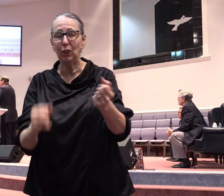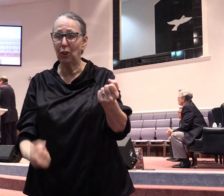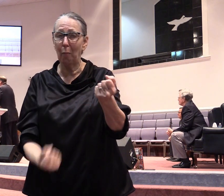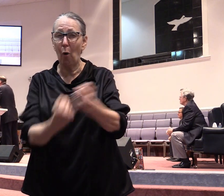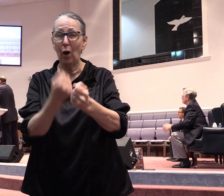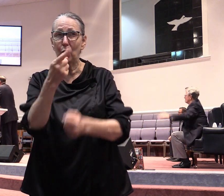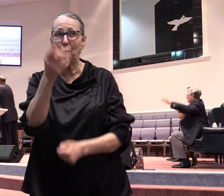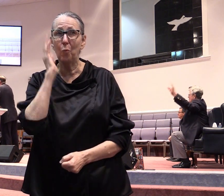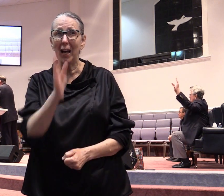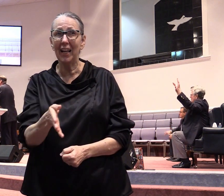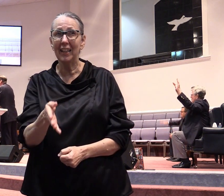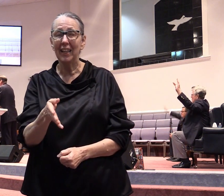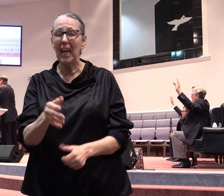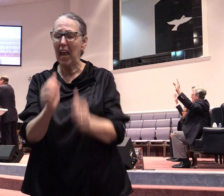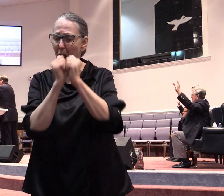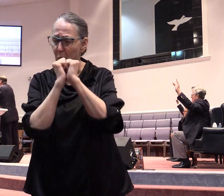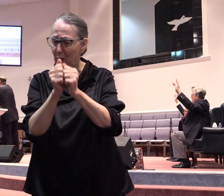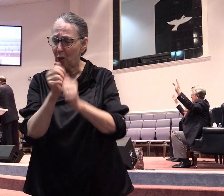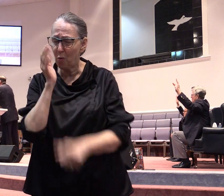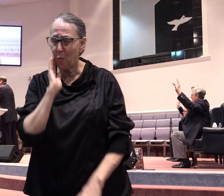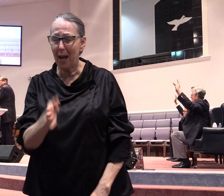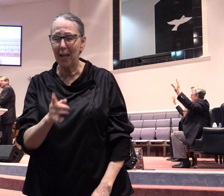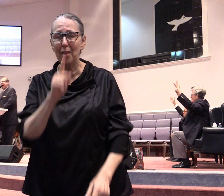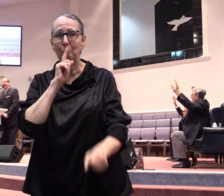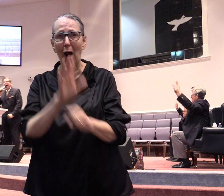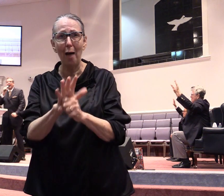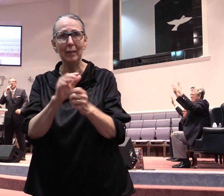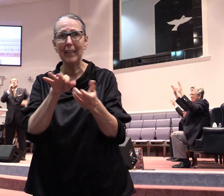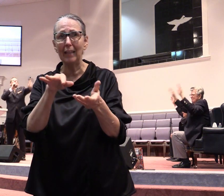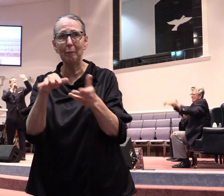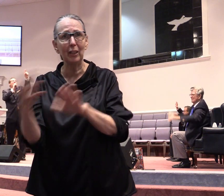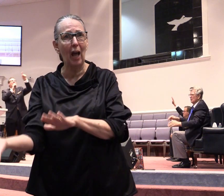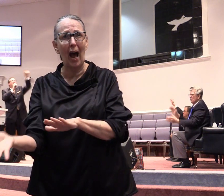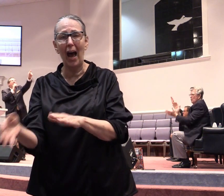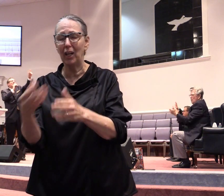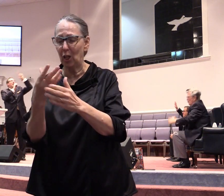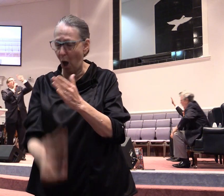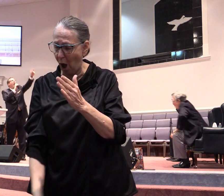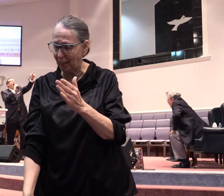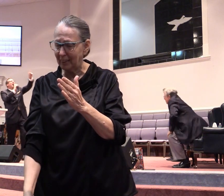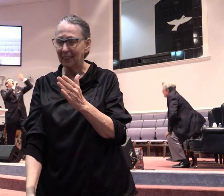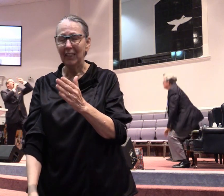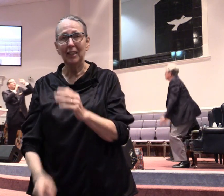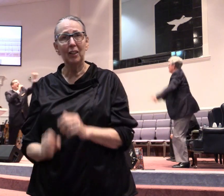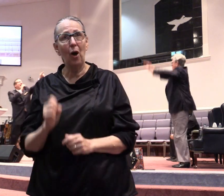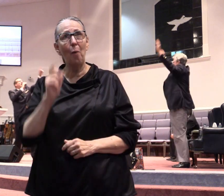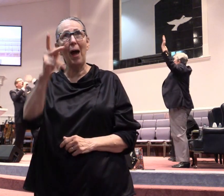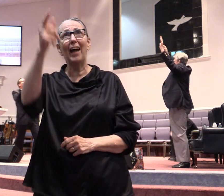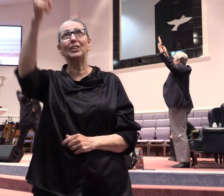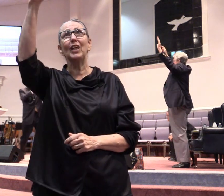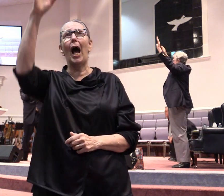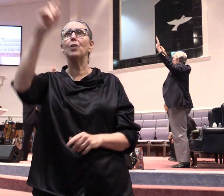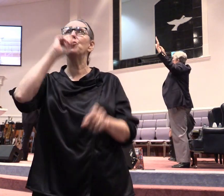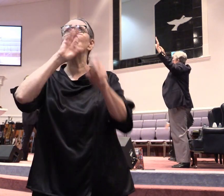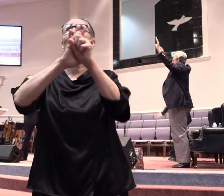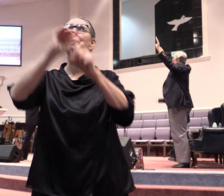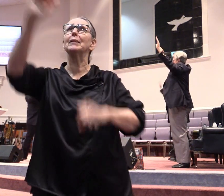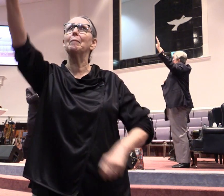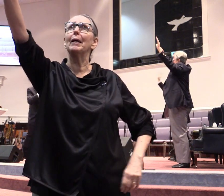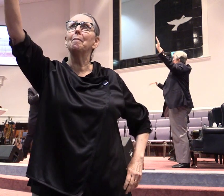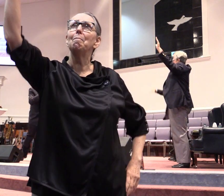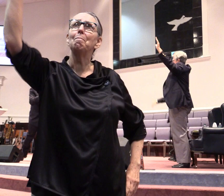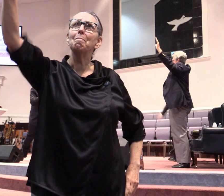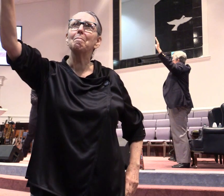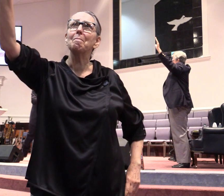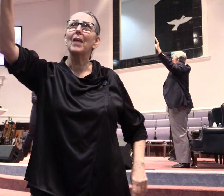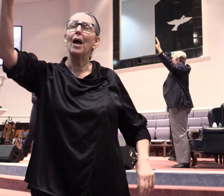hand. He'll still go with you. The promise hasn't died. Take it back to the one who gave you the promise and let